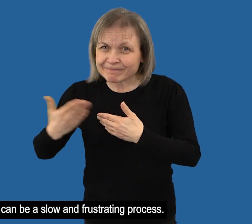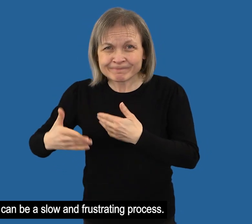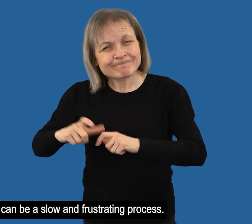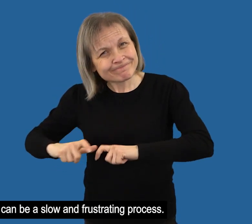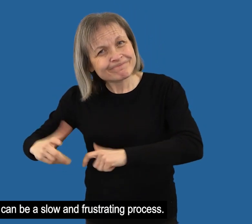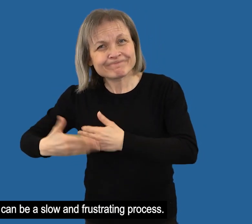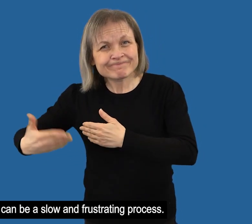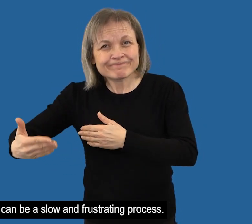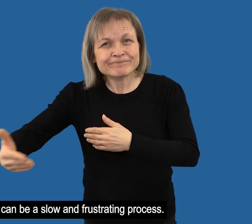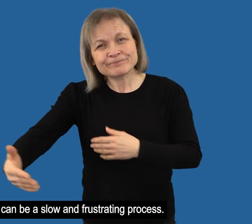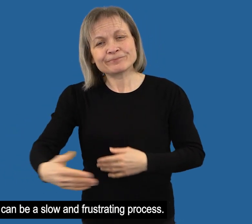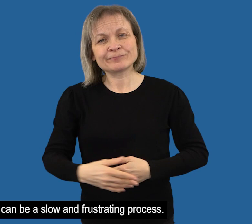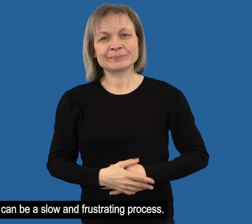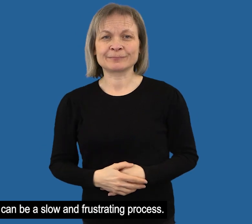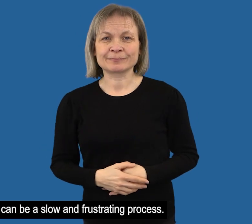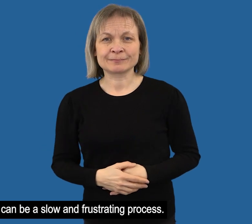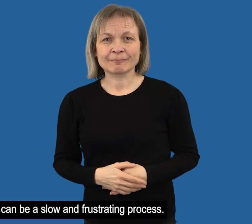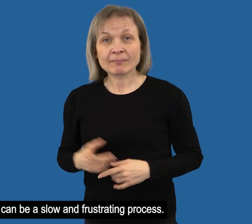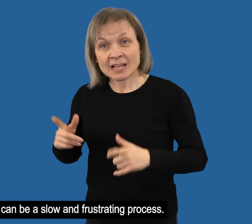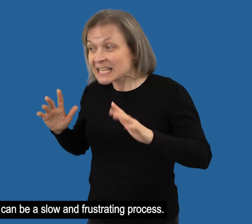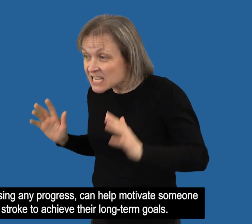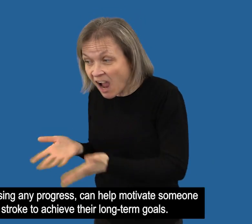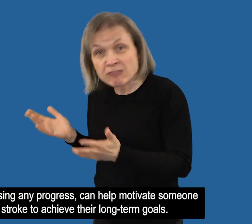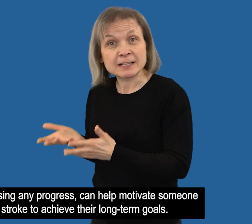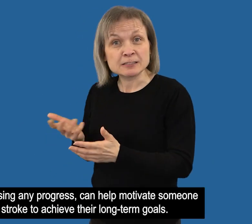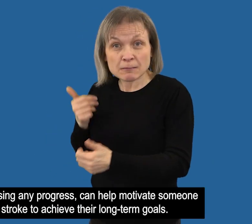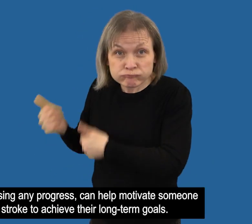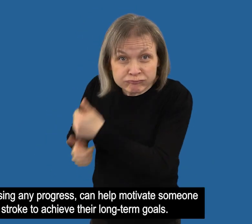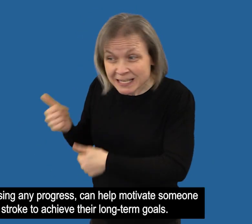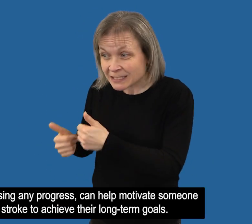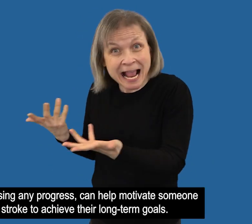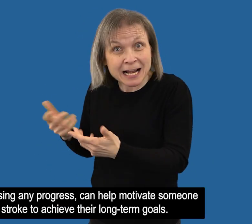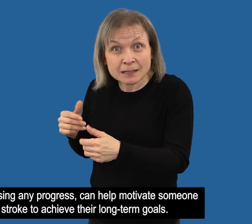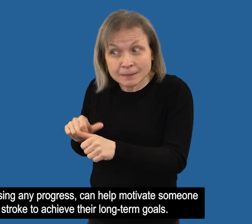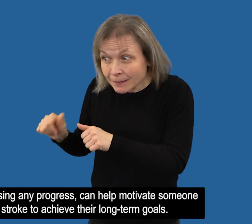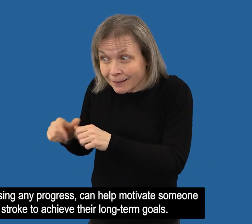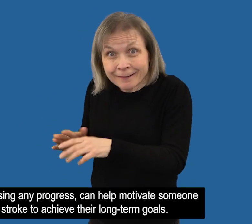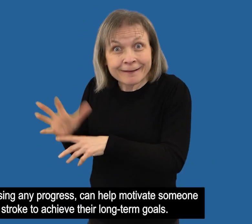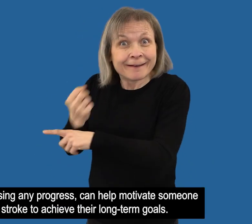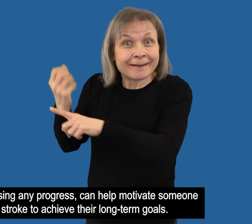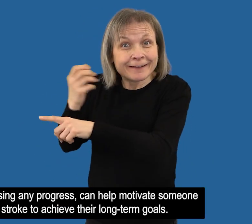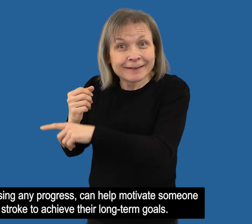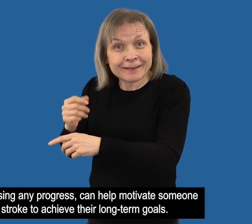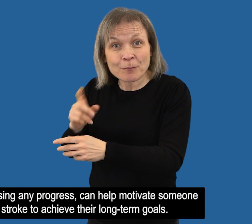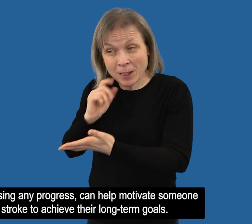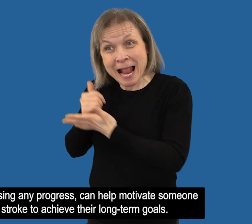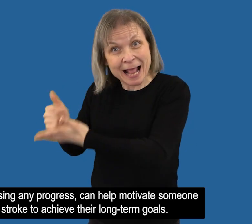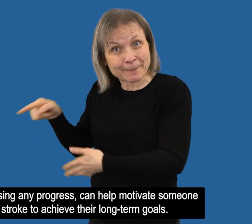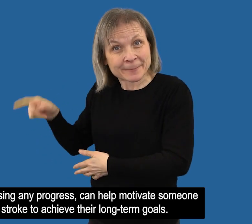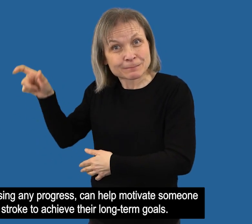Rehabilitation can be a slow and frustrating process. Encouraging and praising any progress can help motivate someone who has had